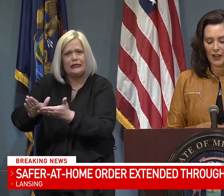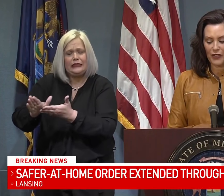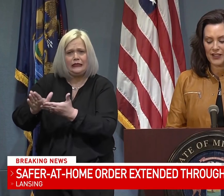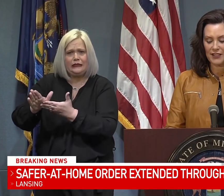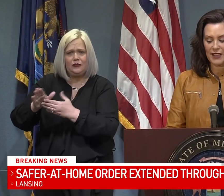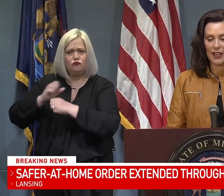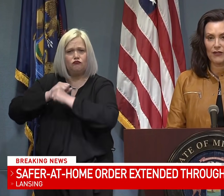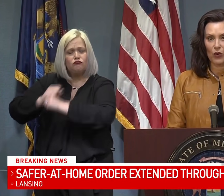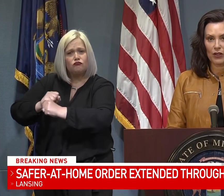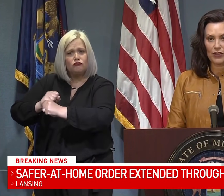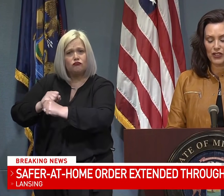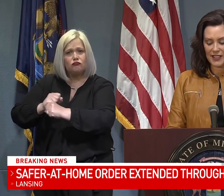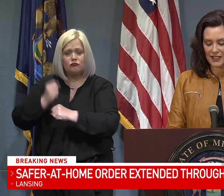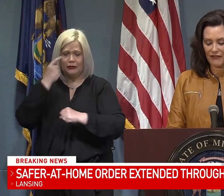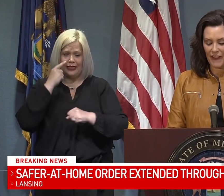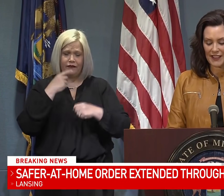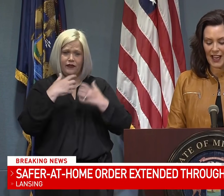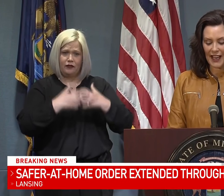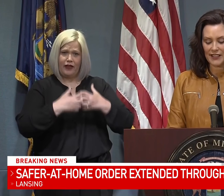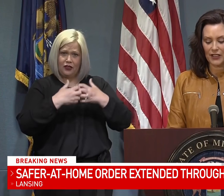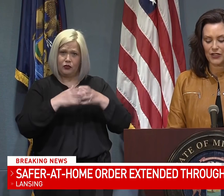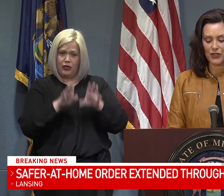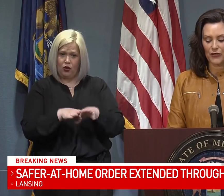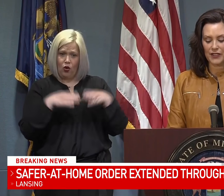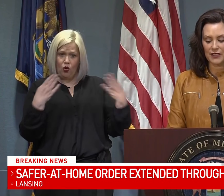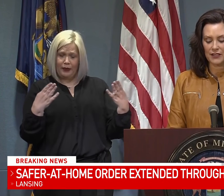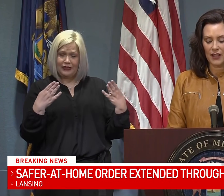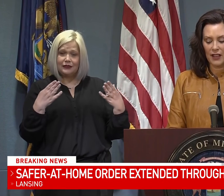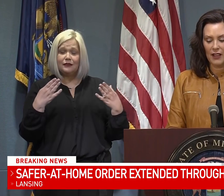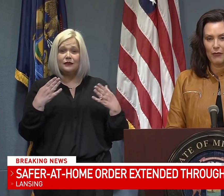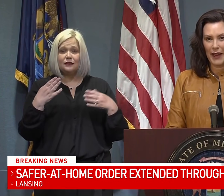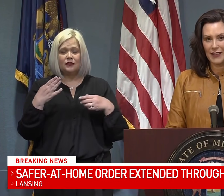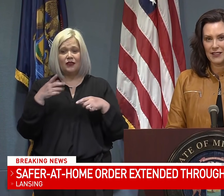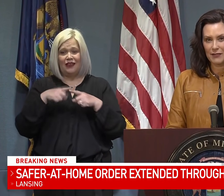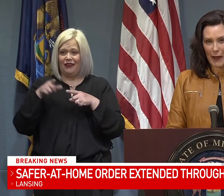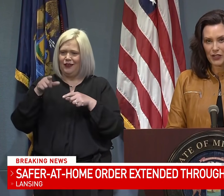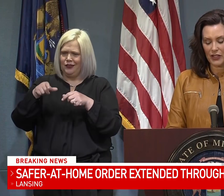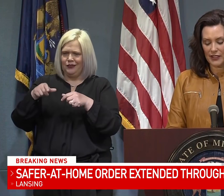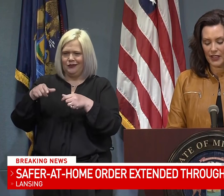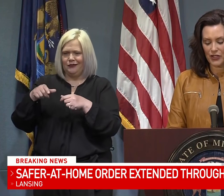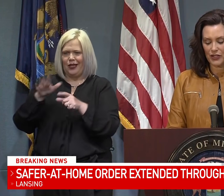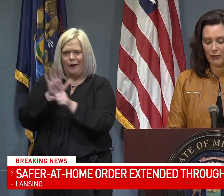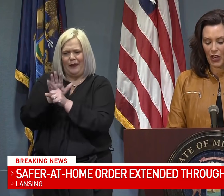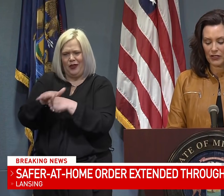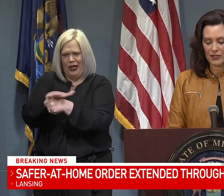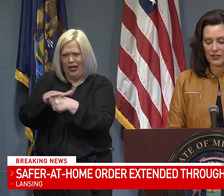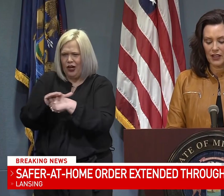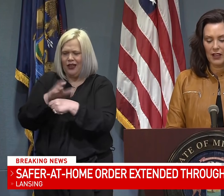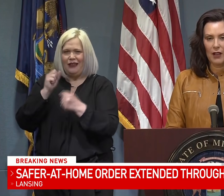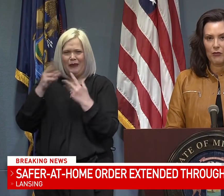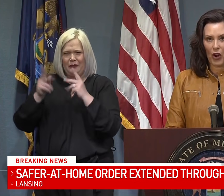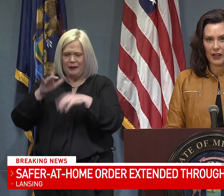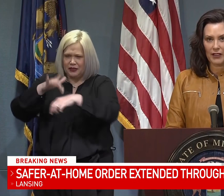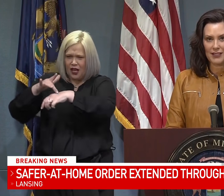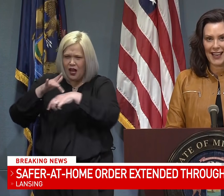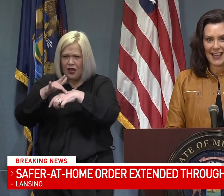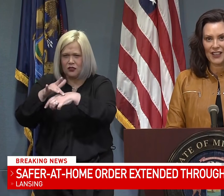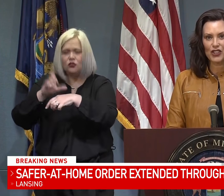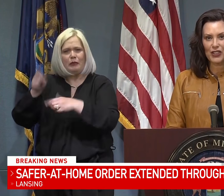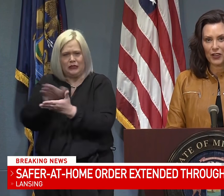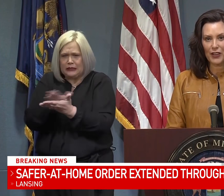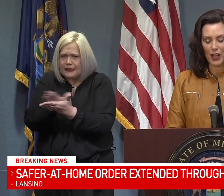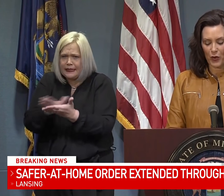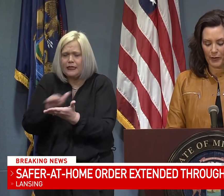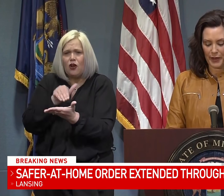open under this executive order should disinfect high-touch surfaces, paying special attention to parts, products,